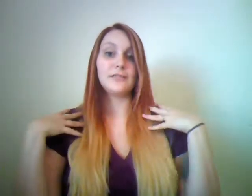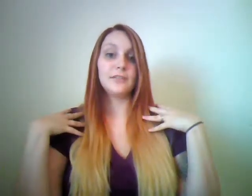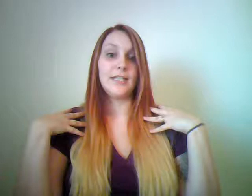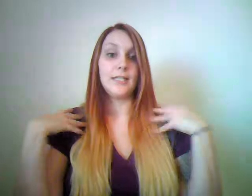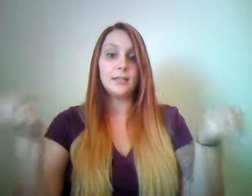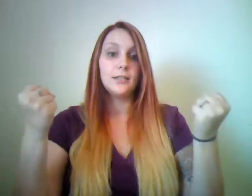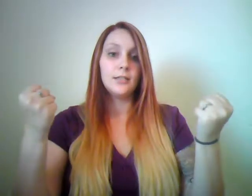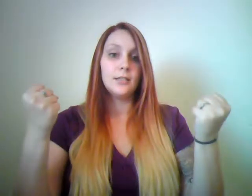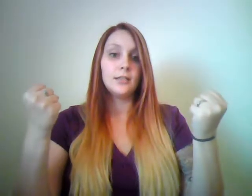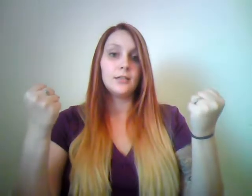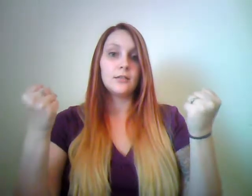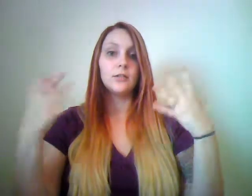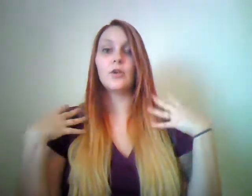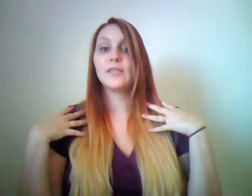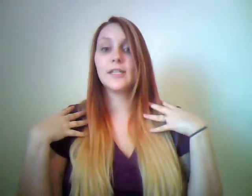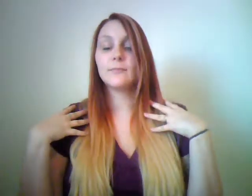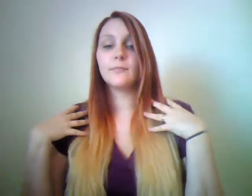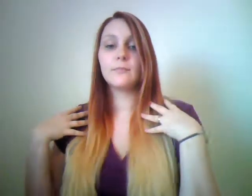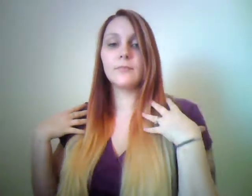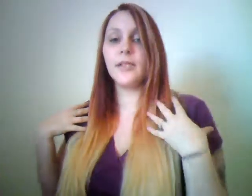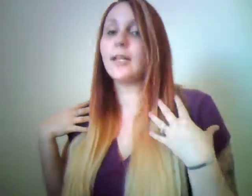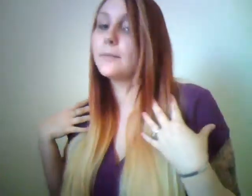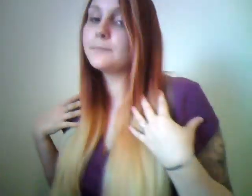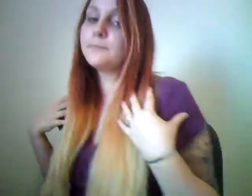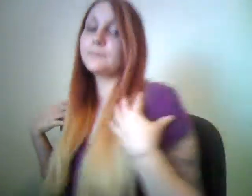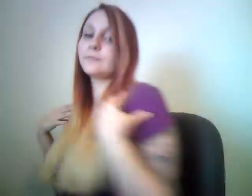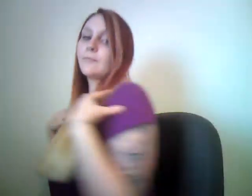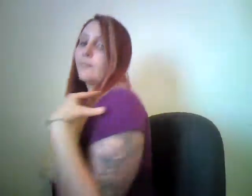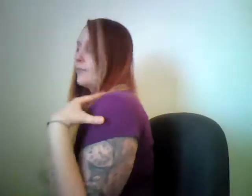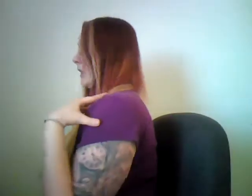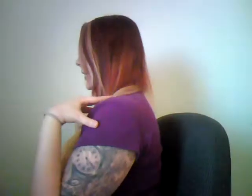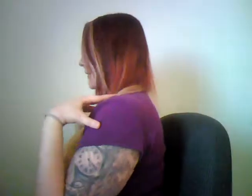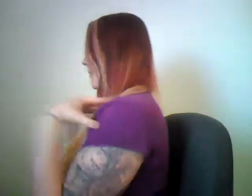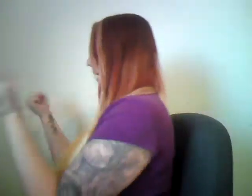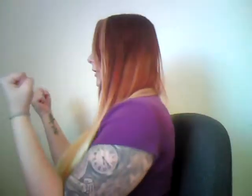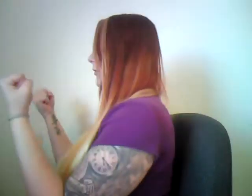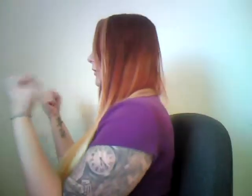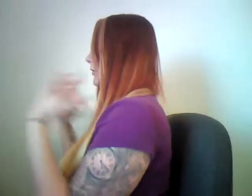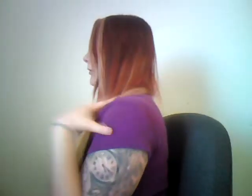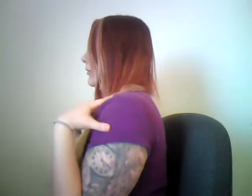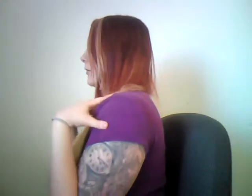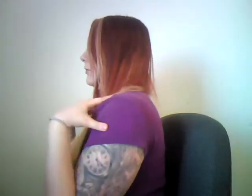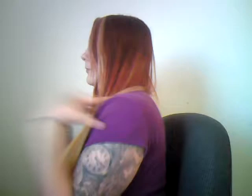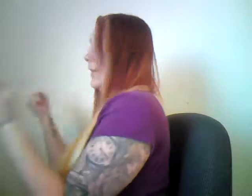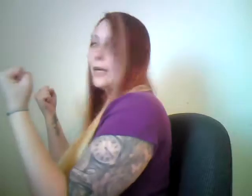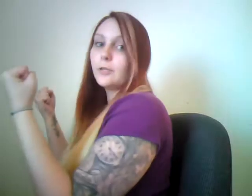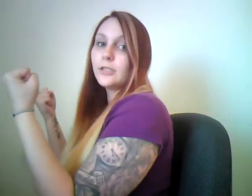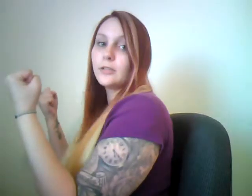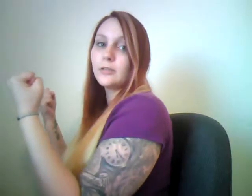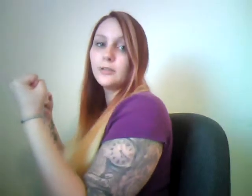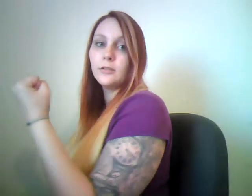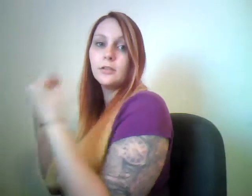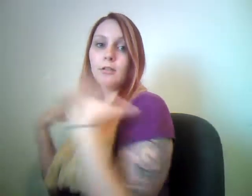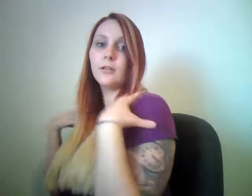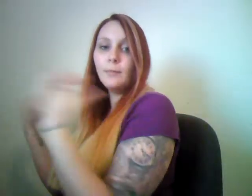aggressively close them. Okay? Power, power,